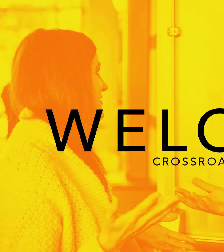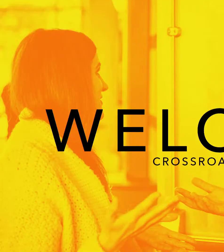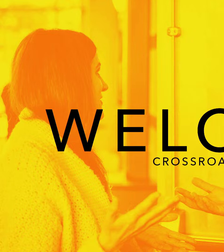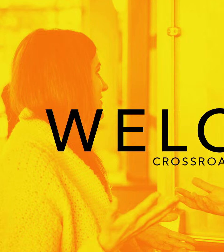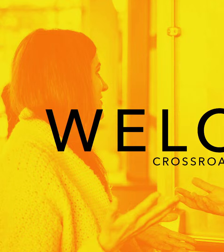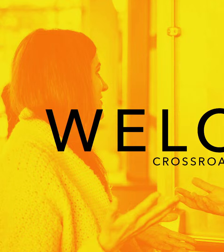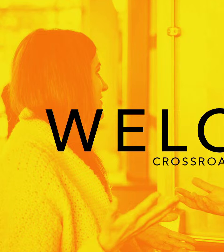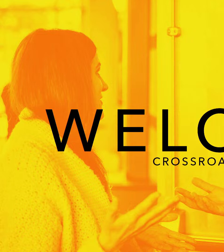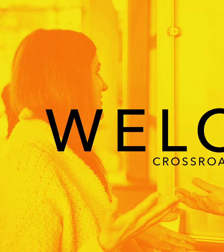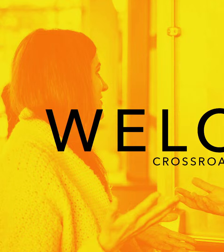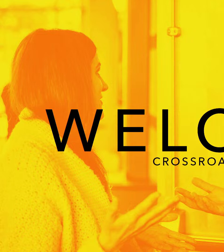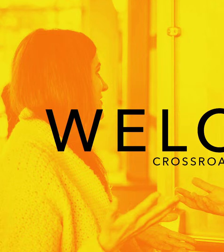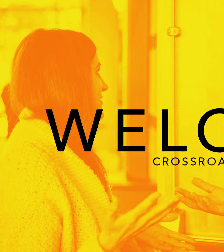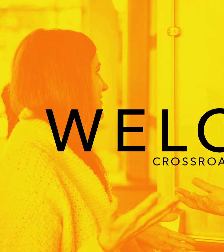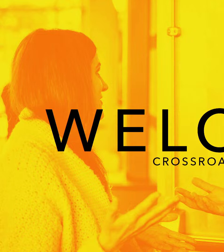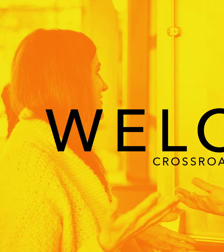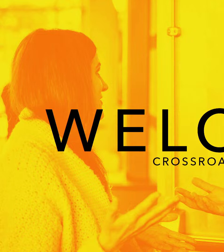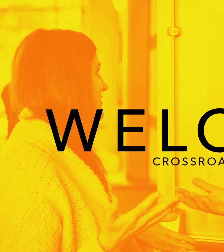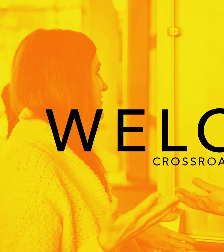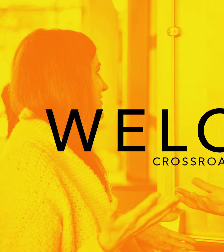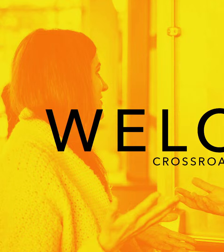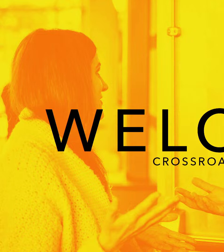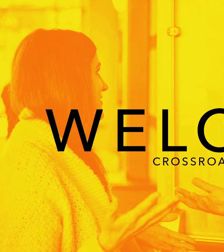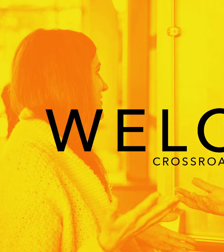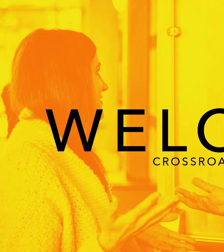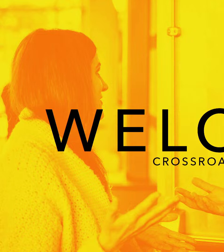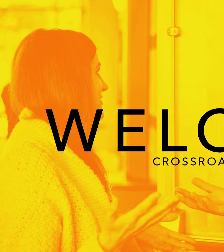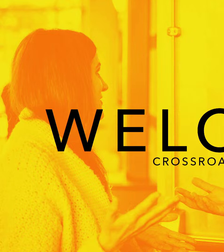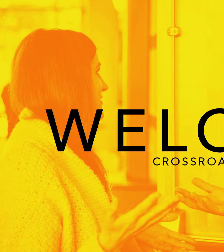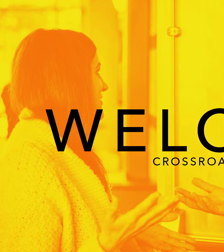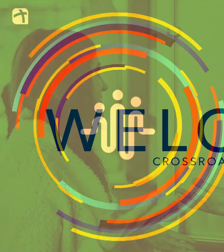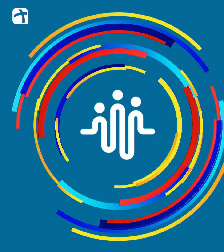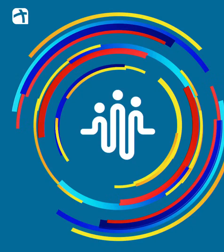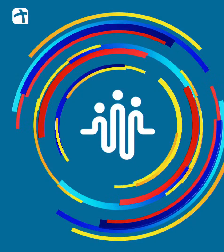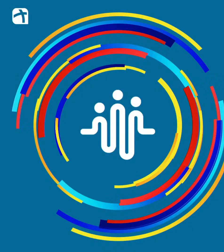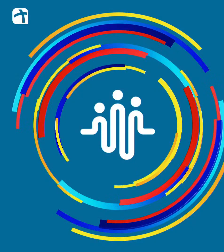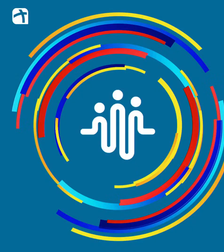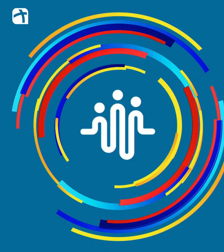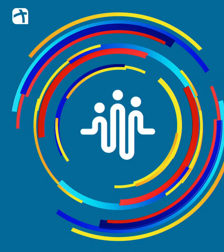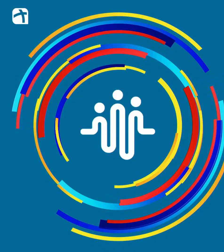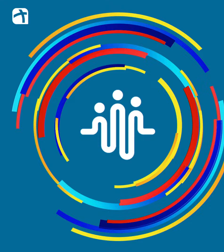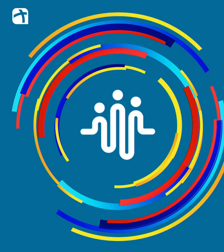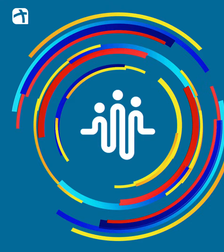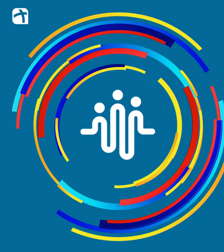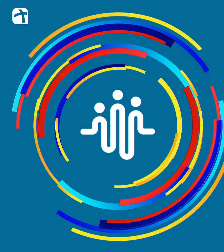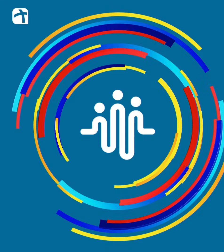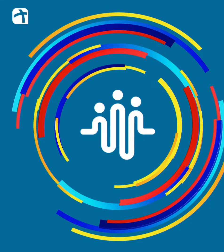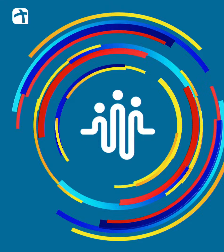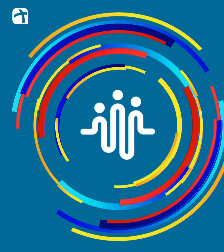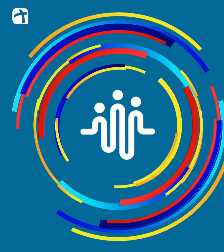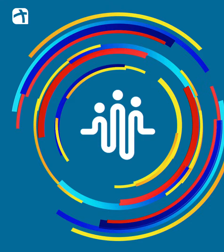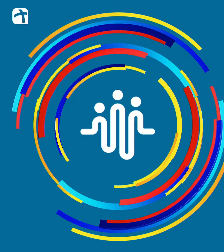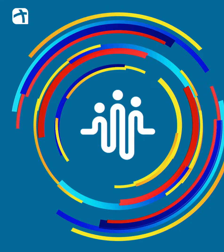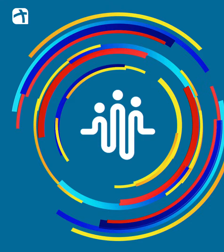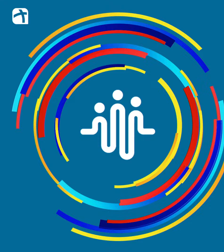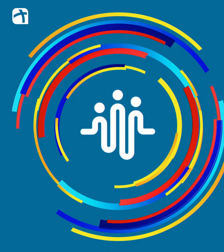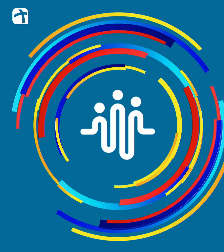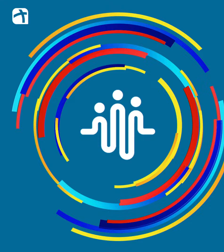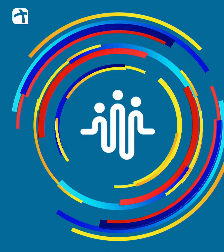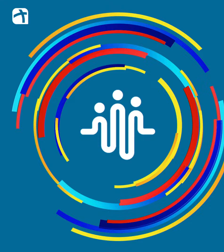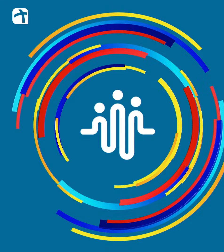you. Had no direction to move till I met somebody. I